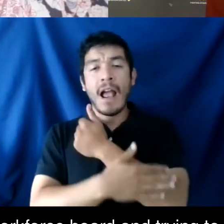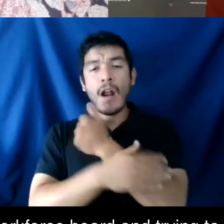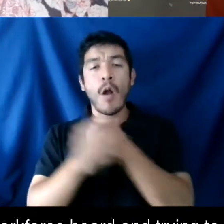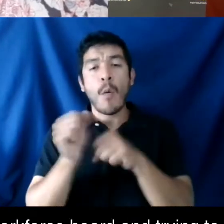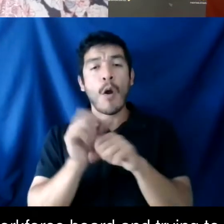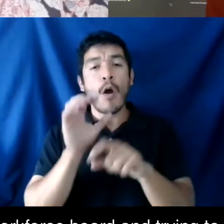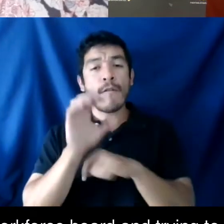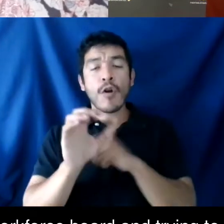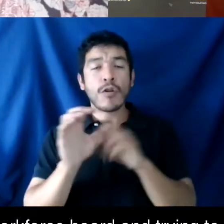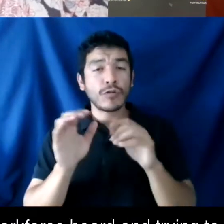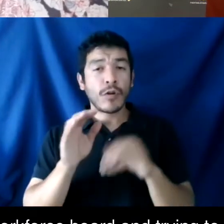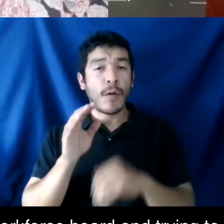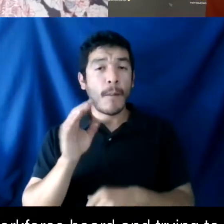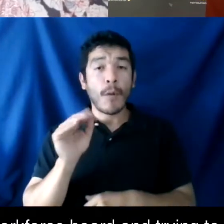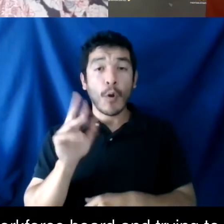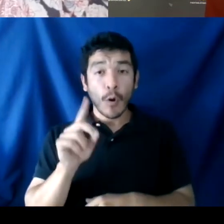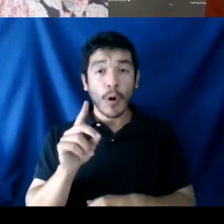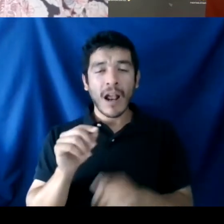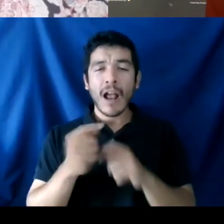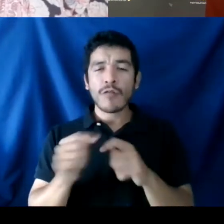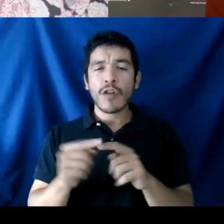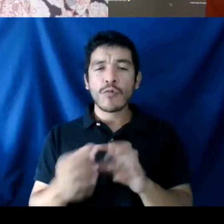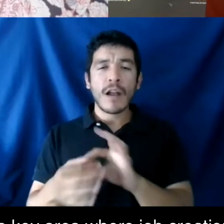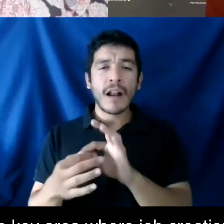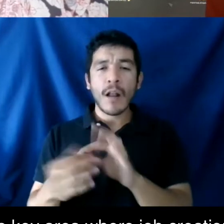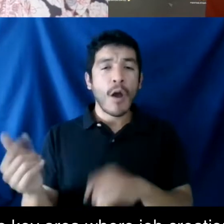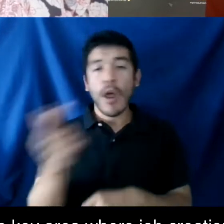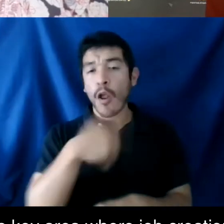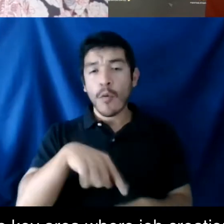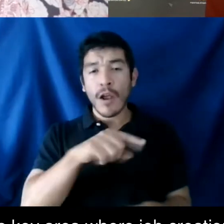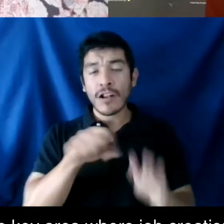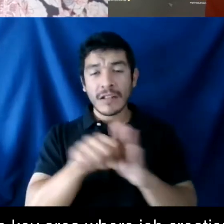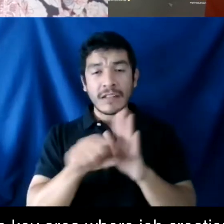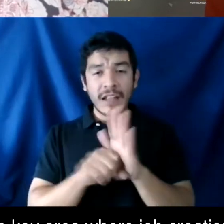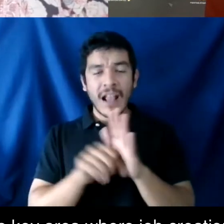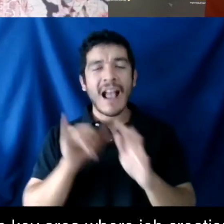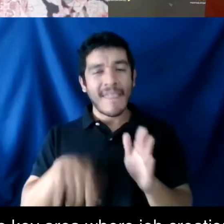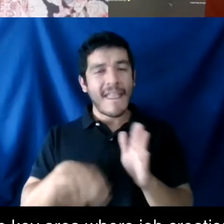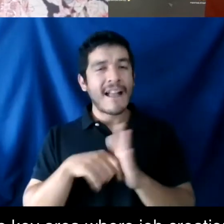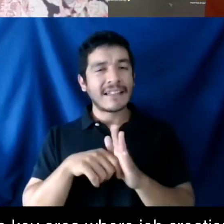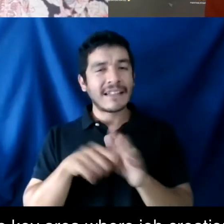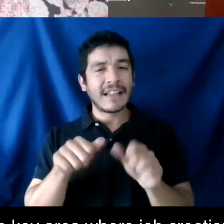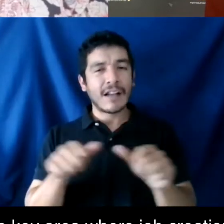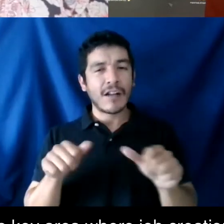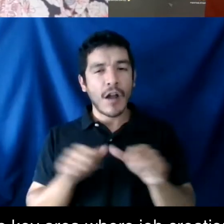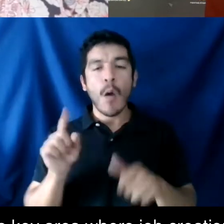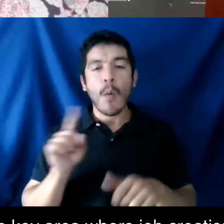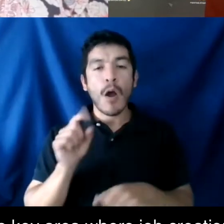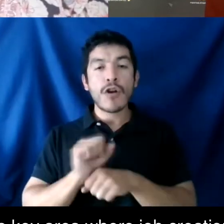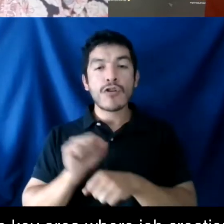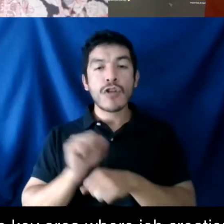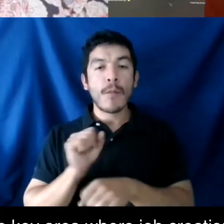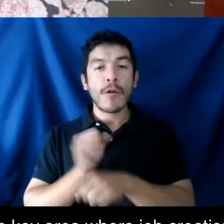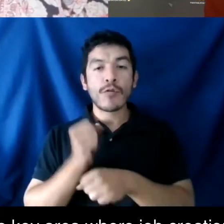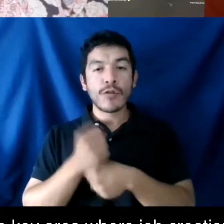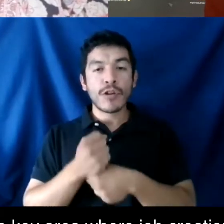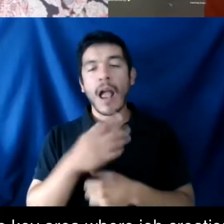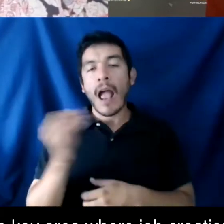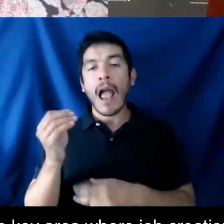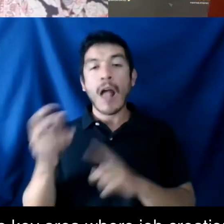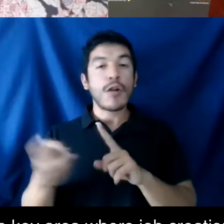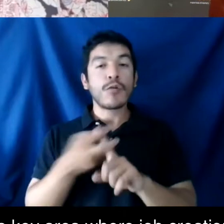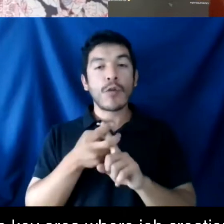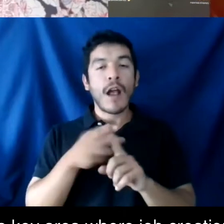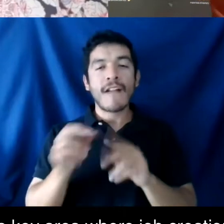to connect with other workforce boards around the state, that's a key area where job creation and recruitment